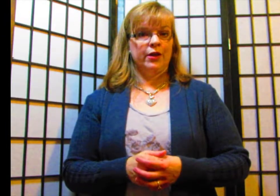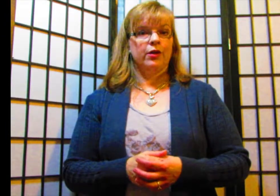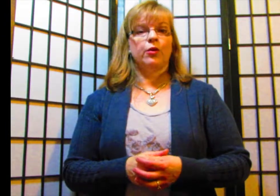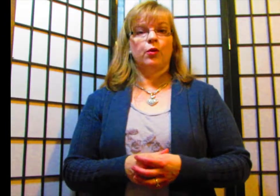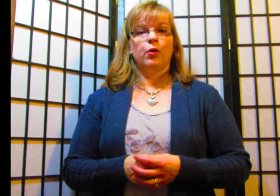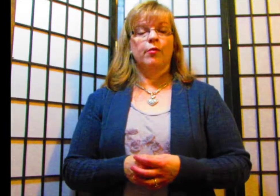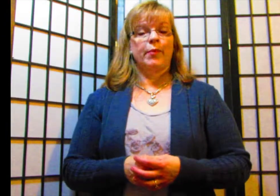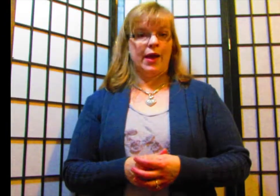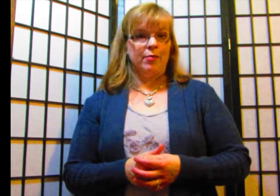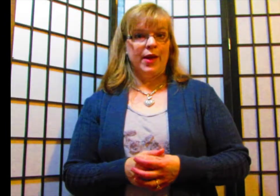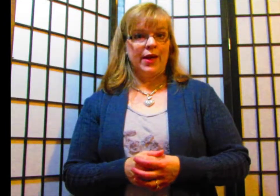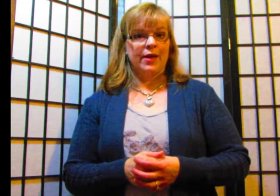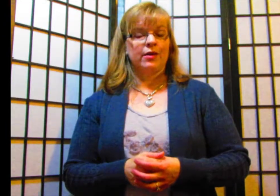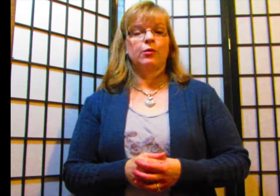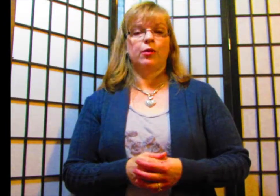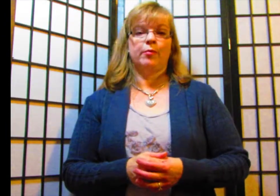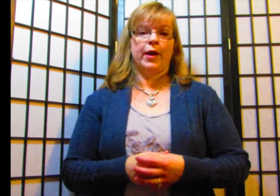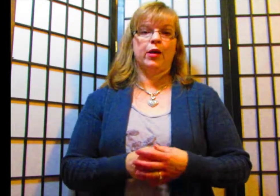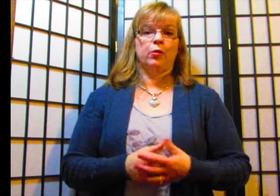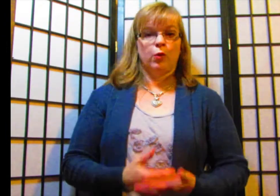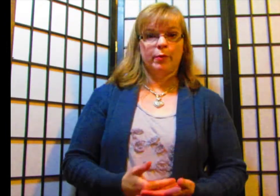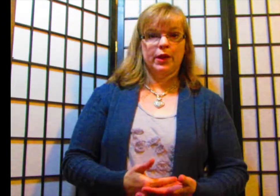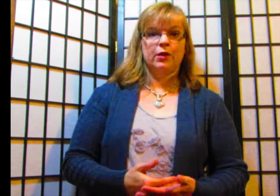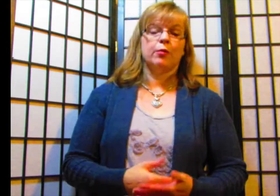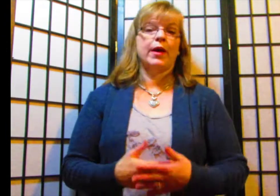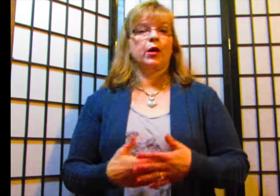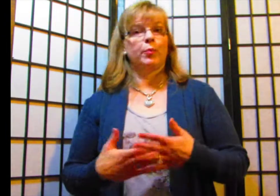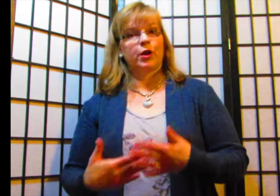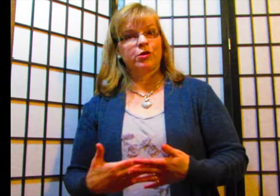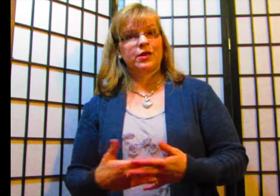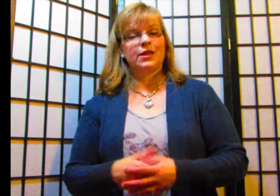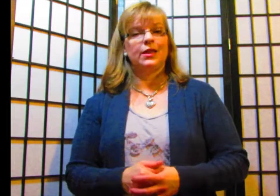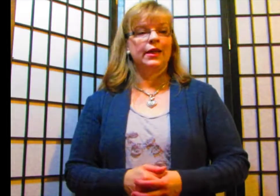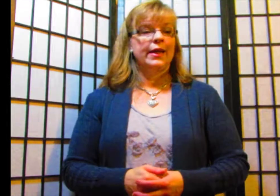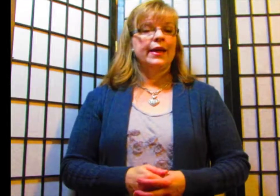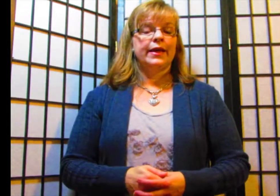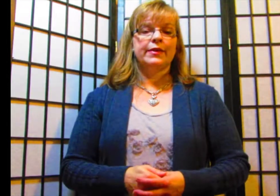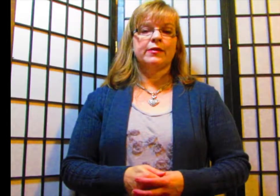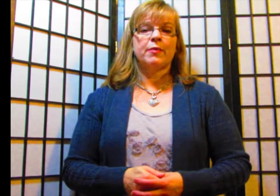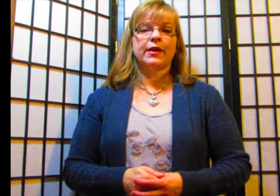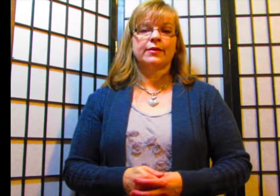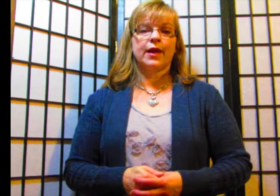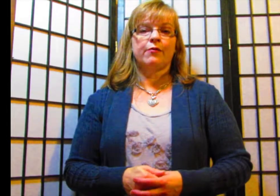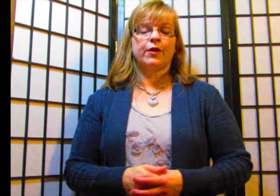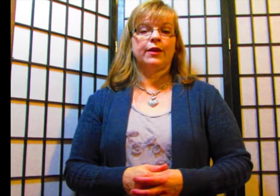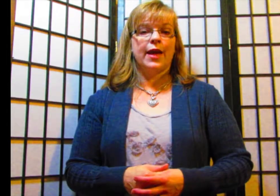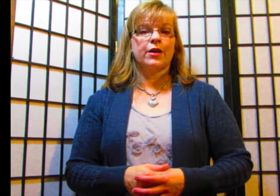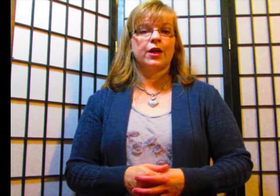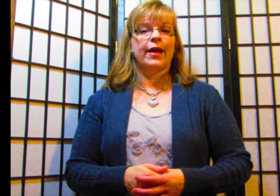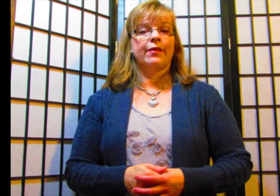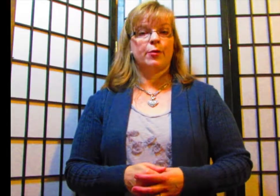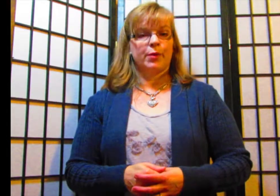carrier or mailman or mailwoman or mail person is to make the sign for letter and then